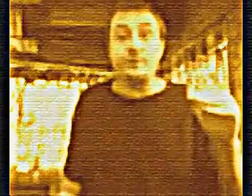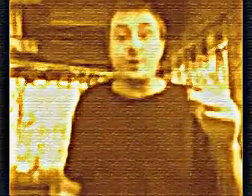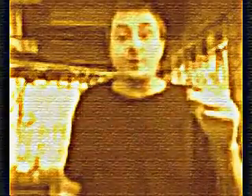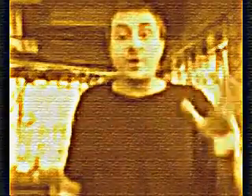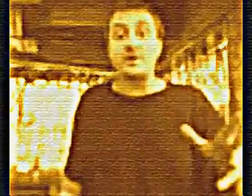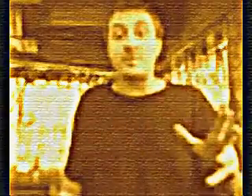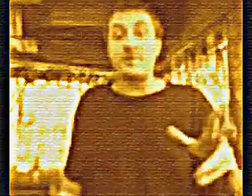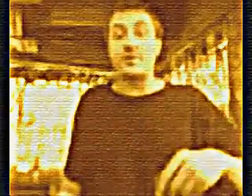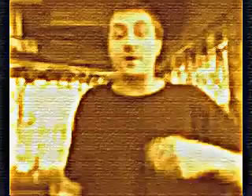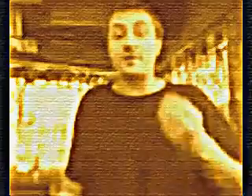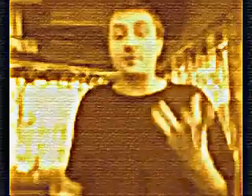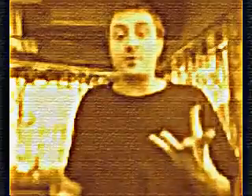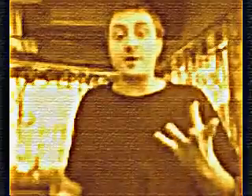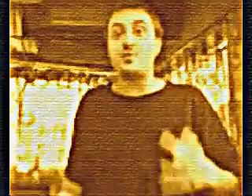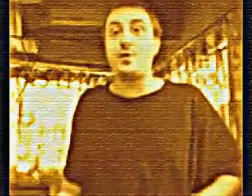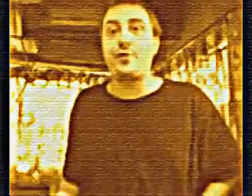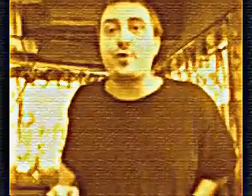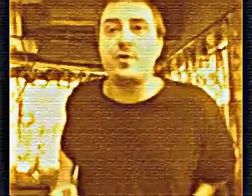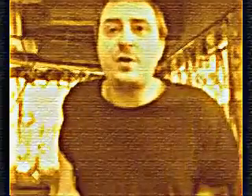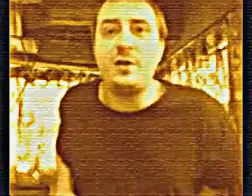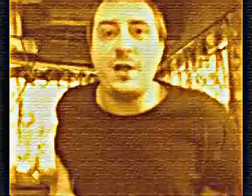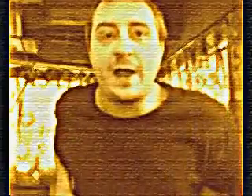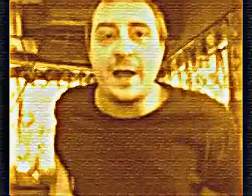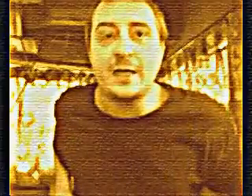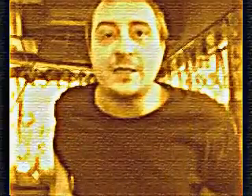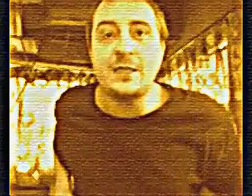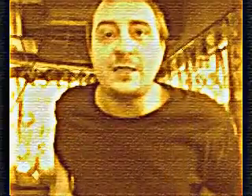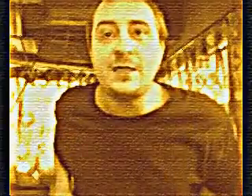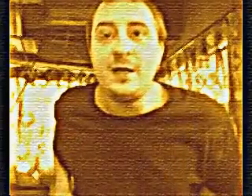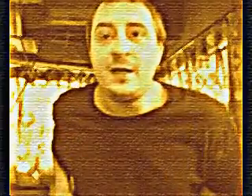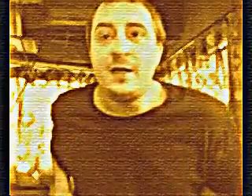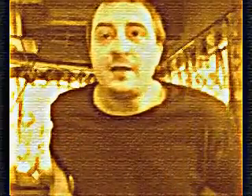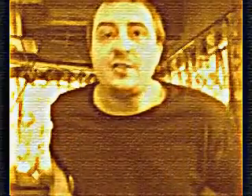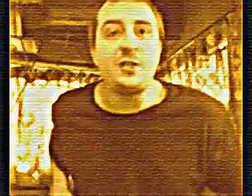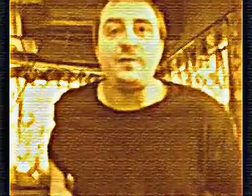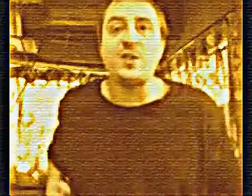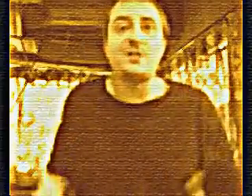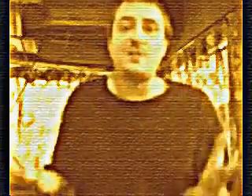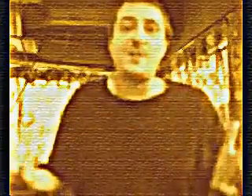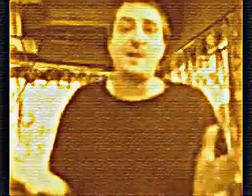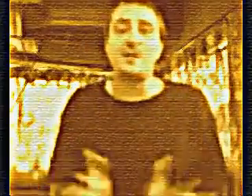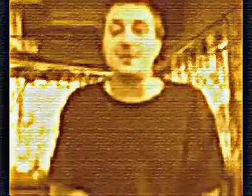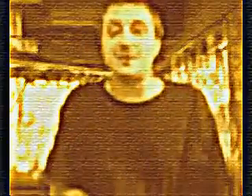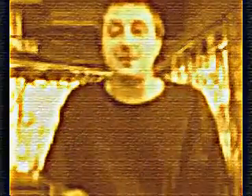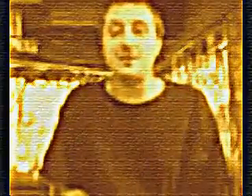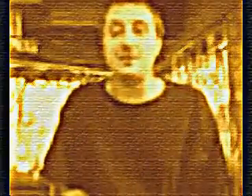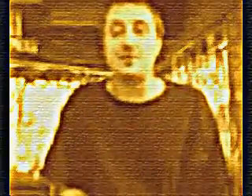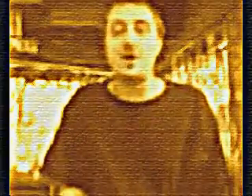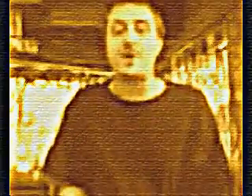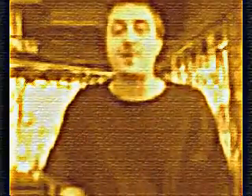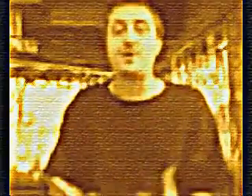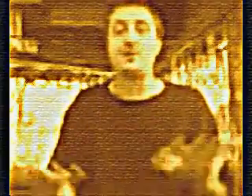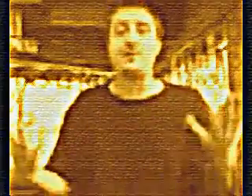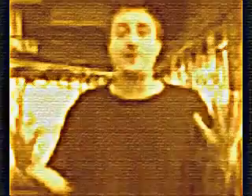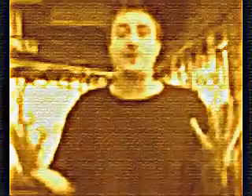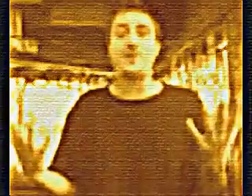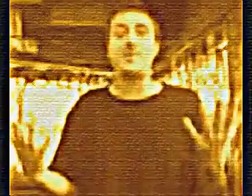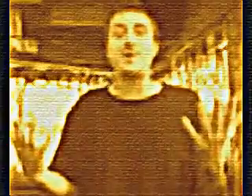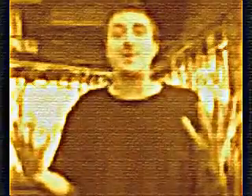don't rise above your class. Rise with your class. Chief Justice Mitten is he's just crybaby. He's a fucking crybaby. And he's